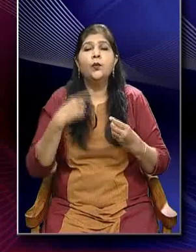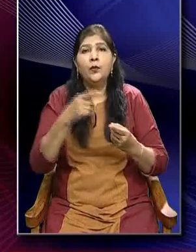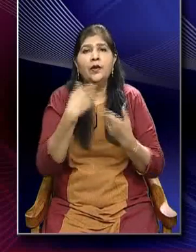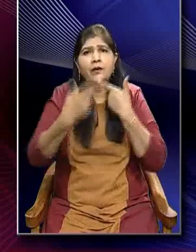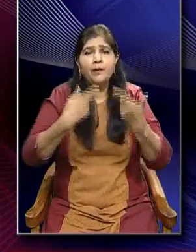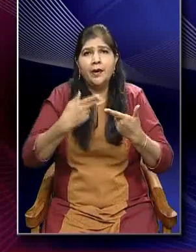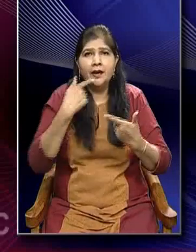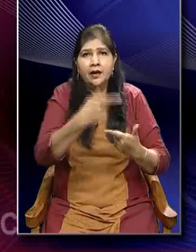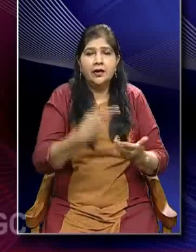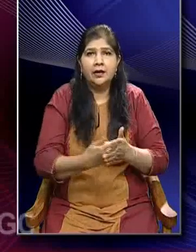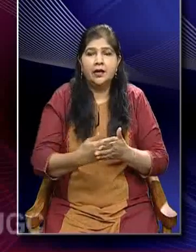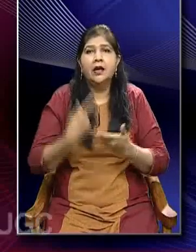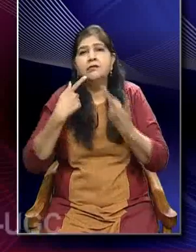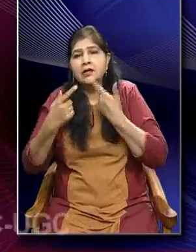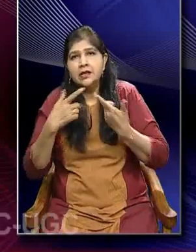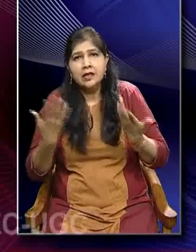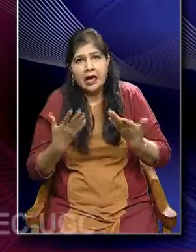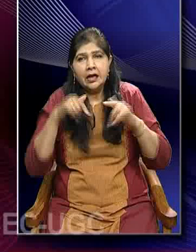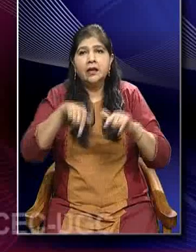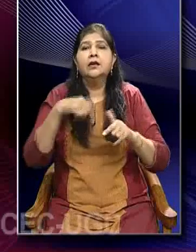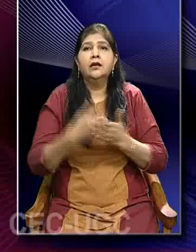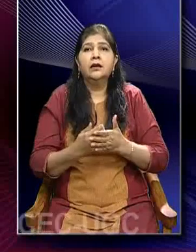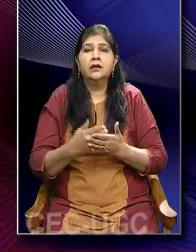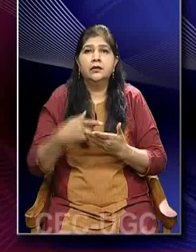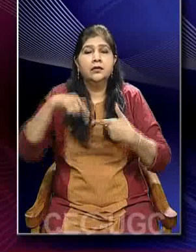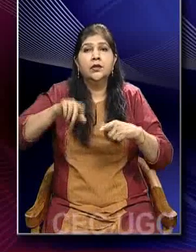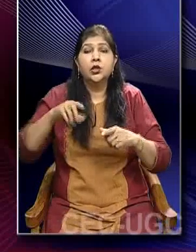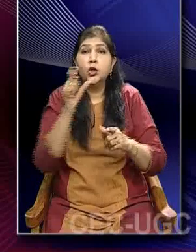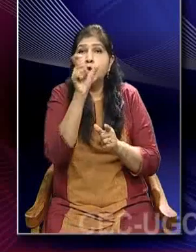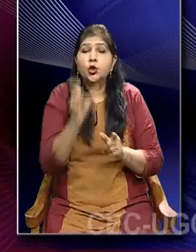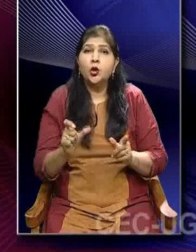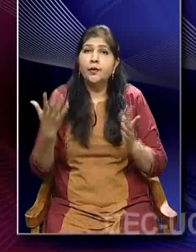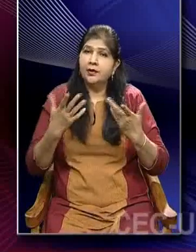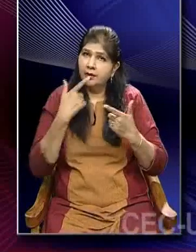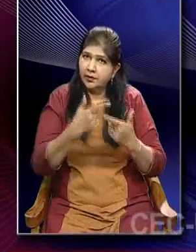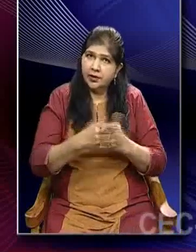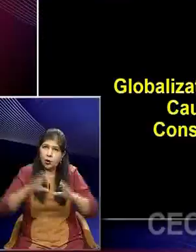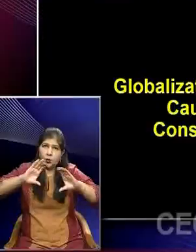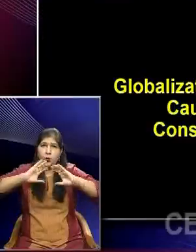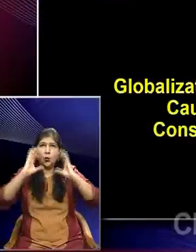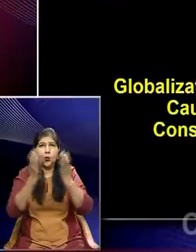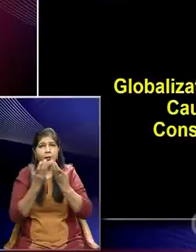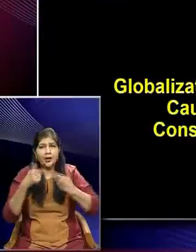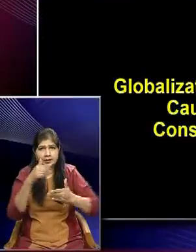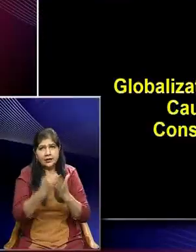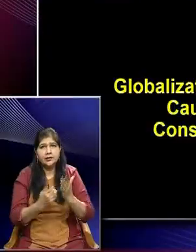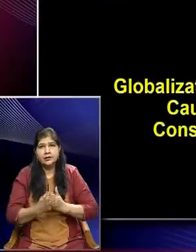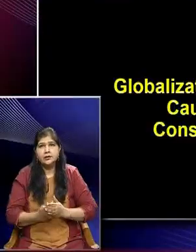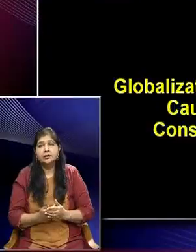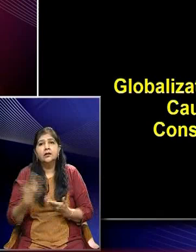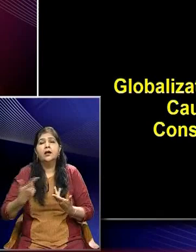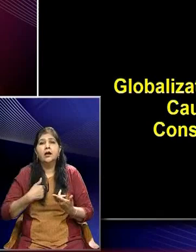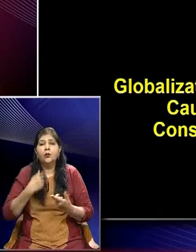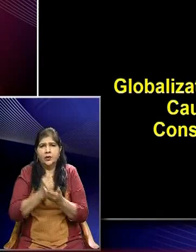be discussing the topic of globalization. We